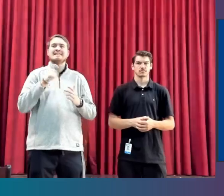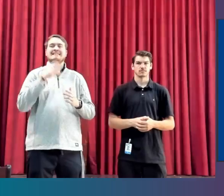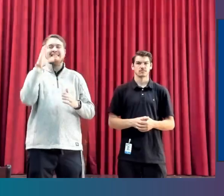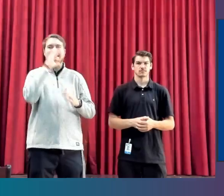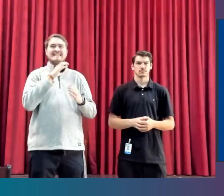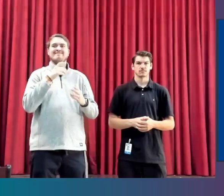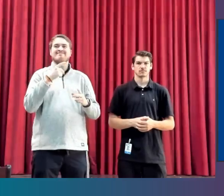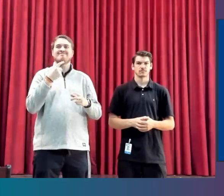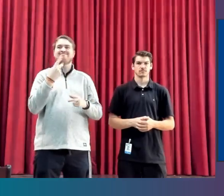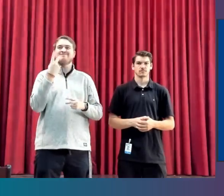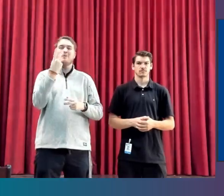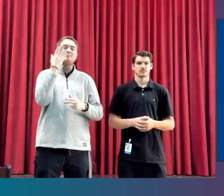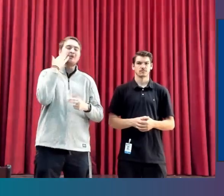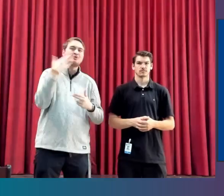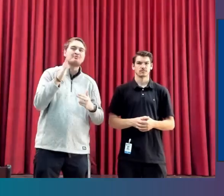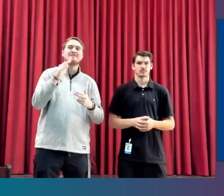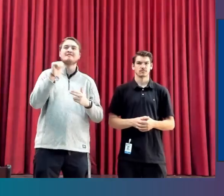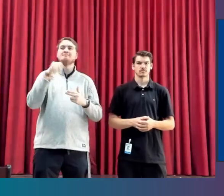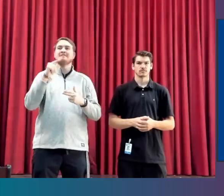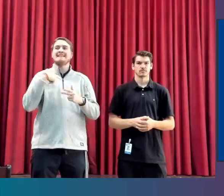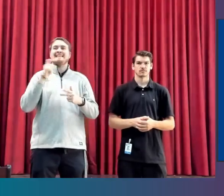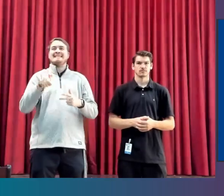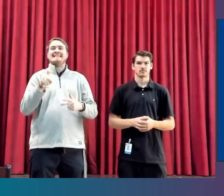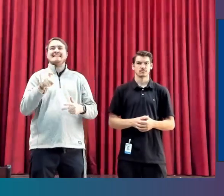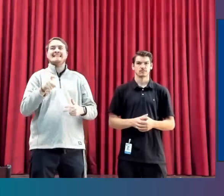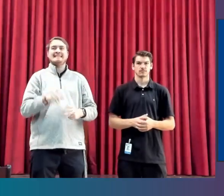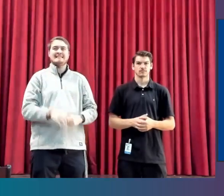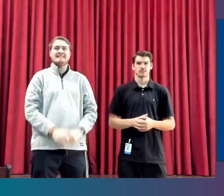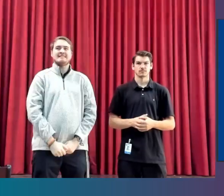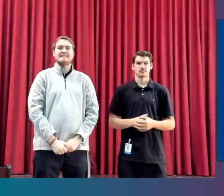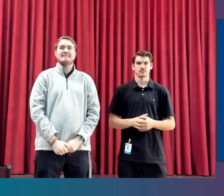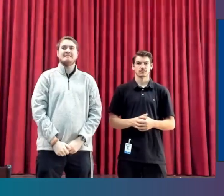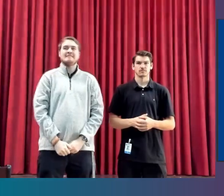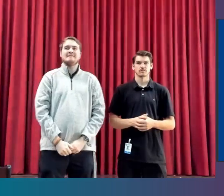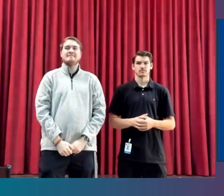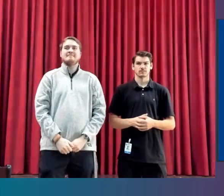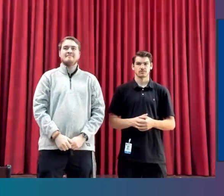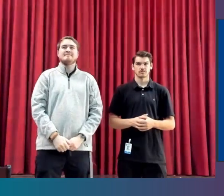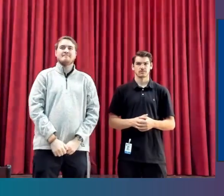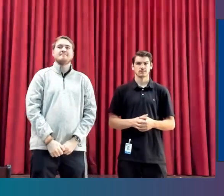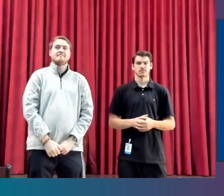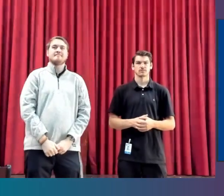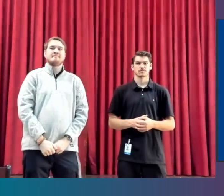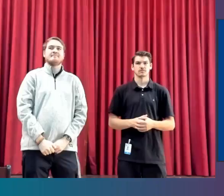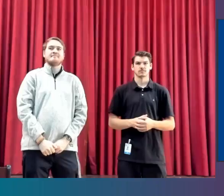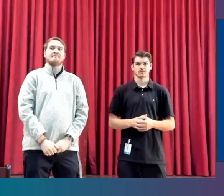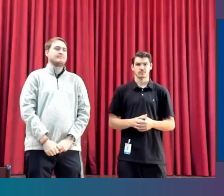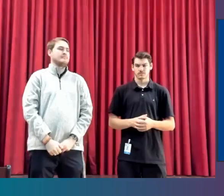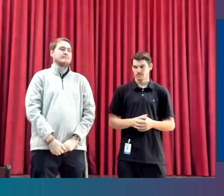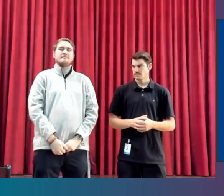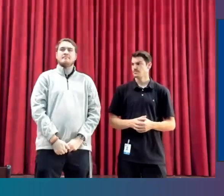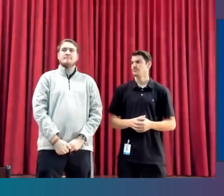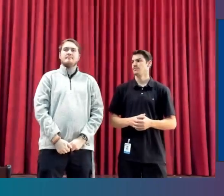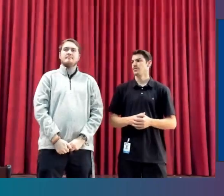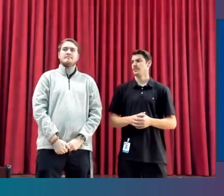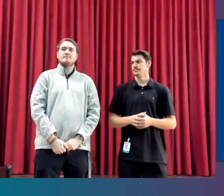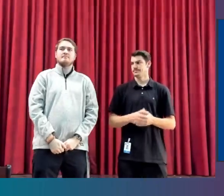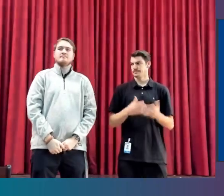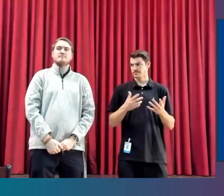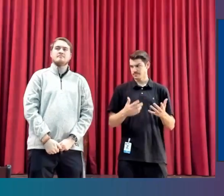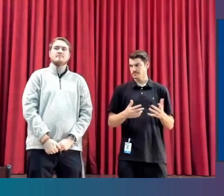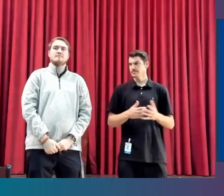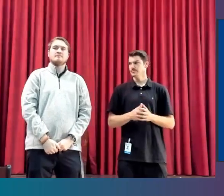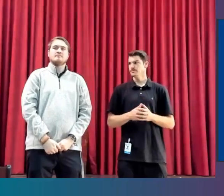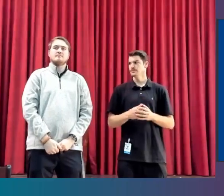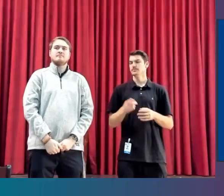can't. So we are looking for another apartment that has 2 bedrooms. We really, really need to find that.